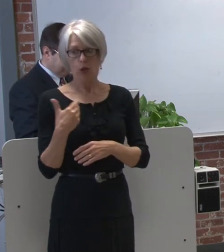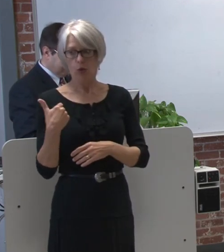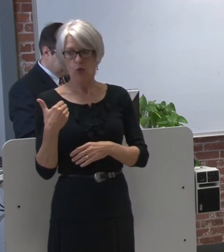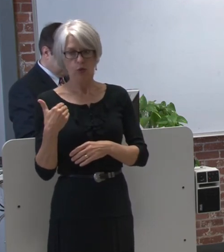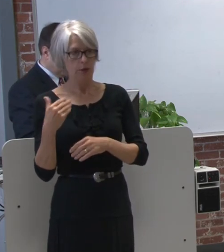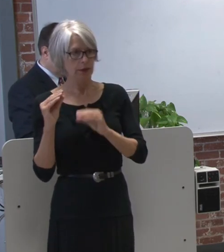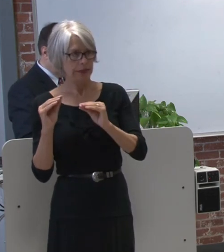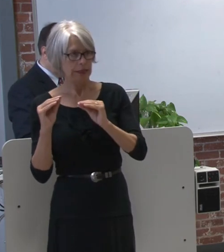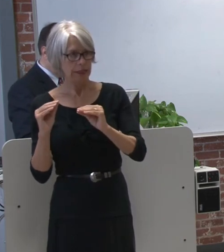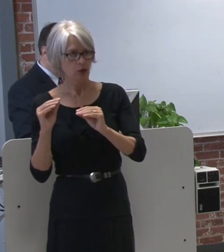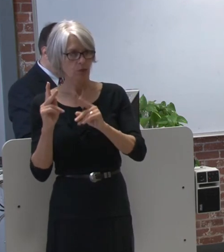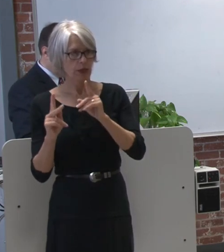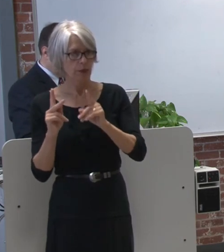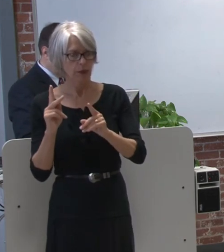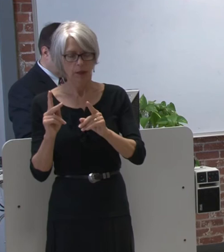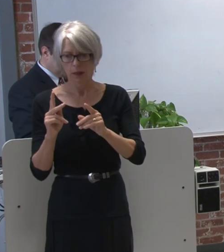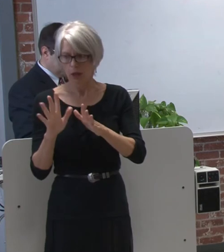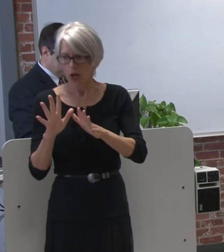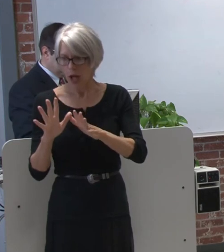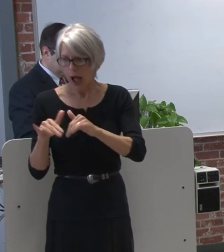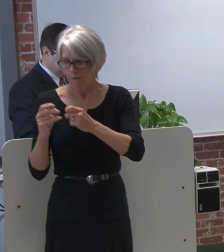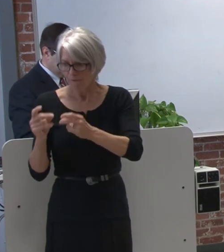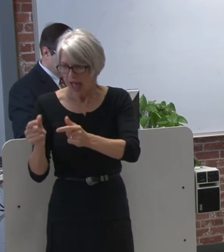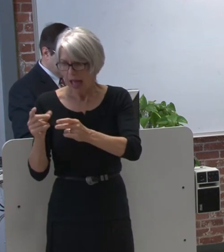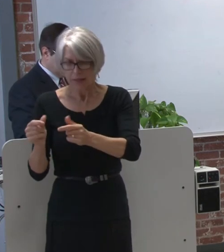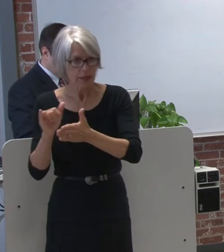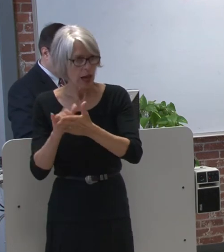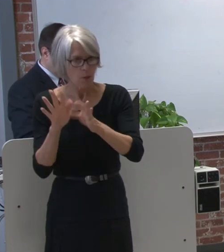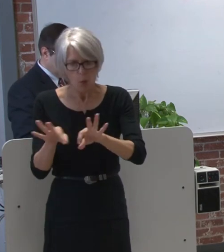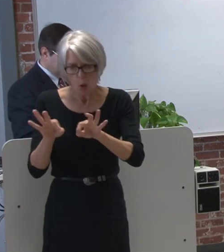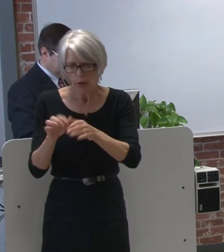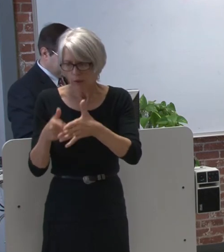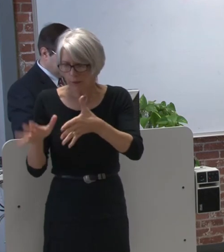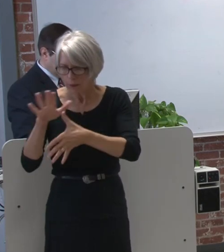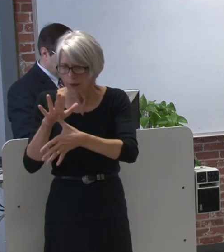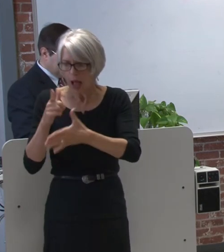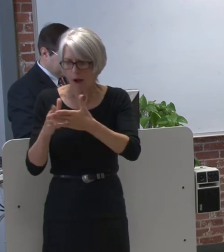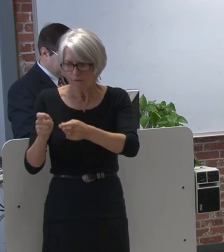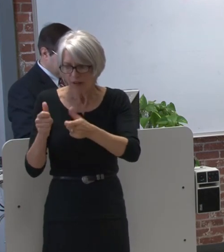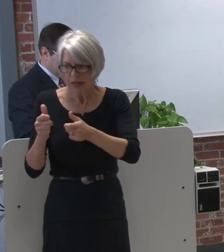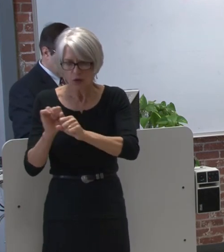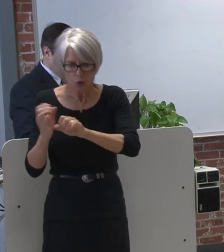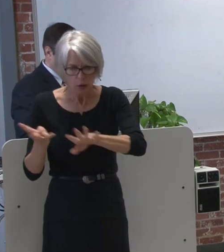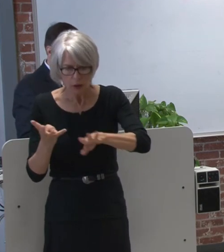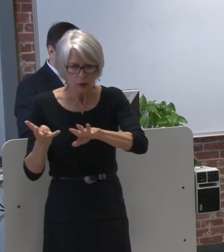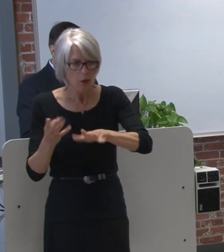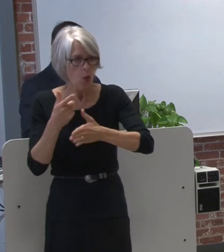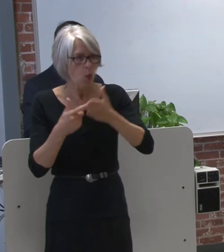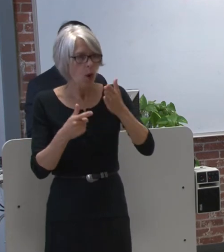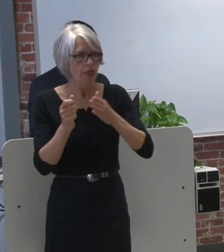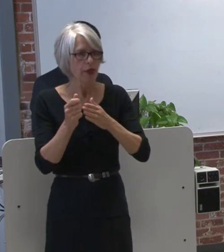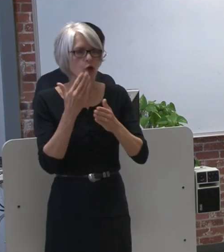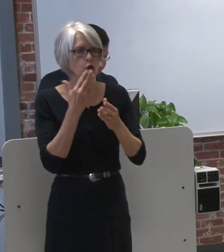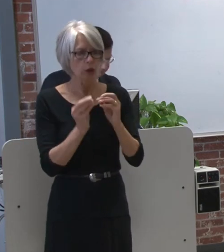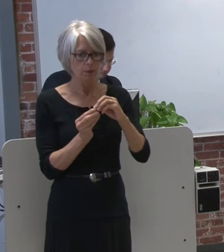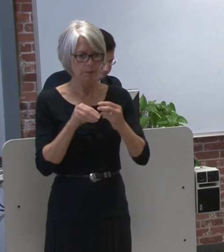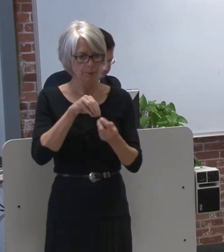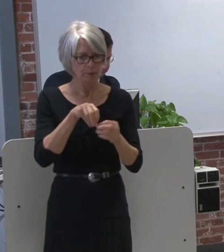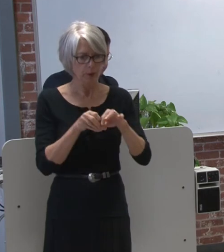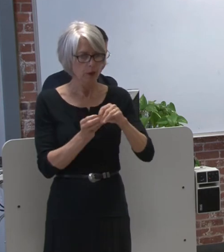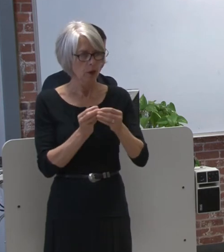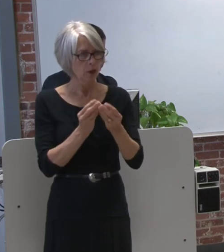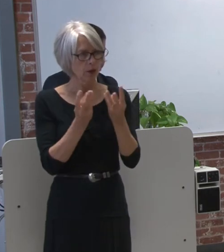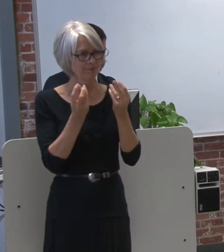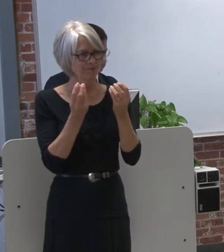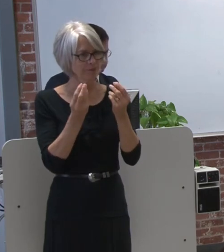about particular skills they have, how fast they could do things, how, you know, what their fine motor skills were like, and we talked about